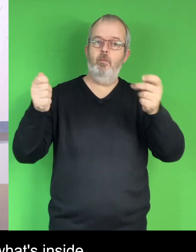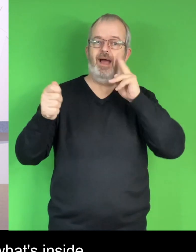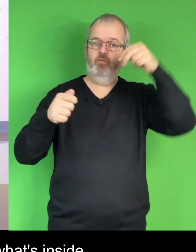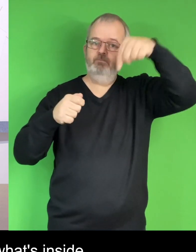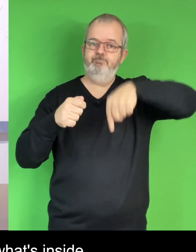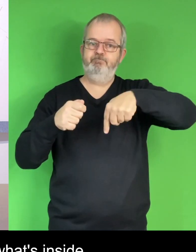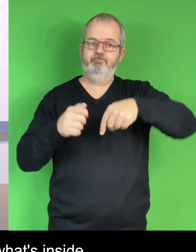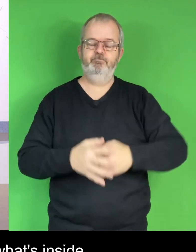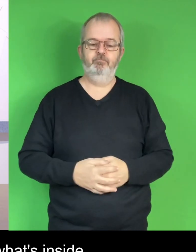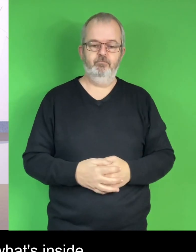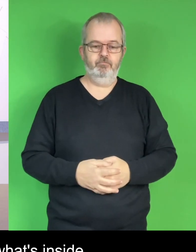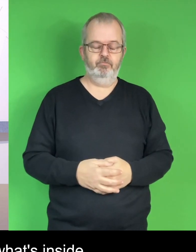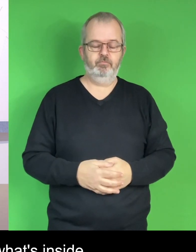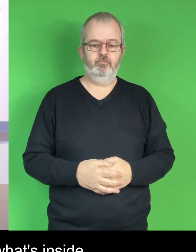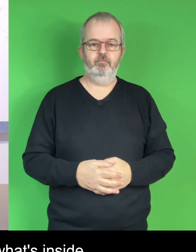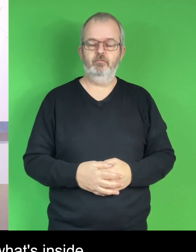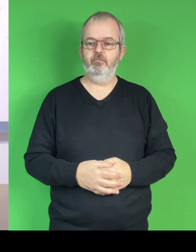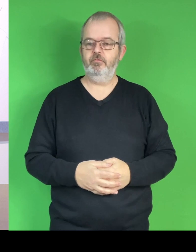what's inside.